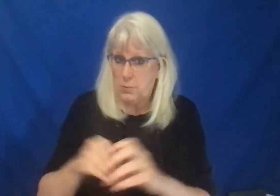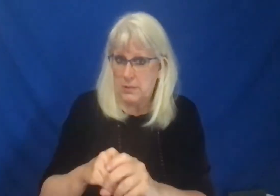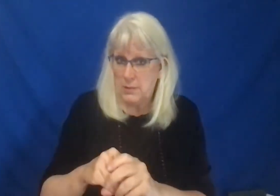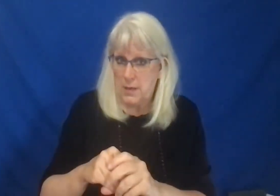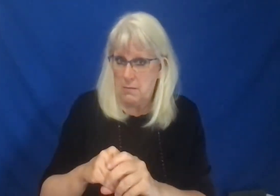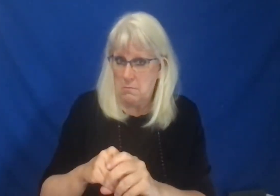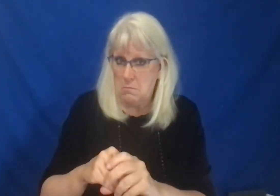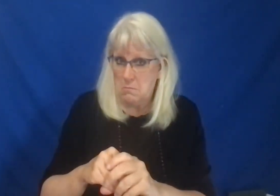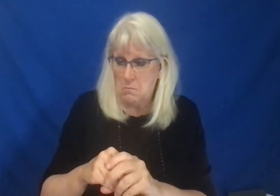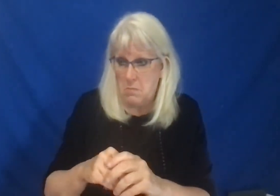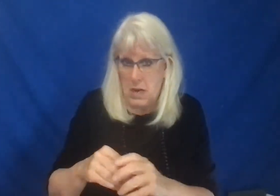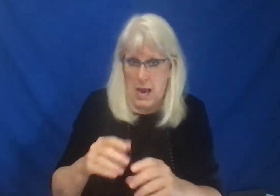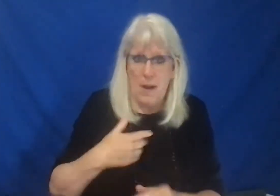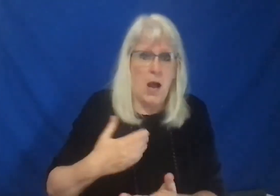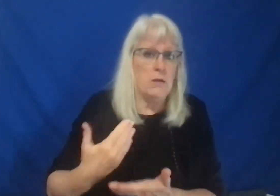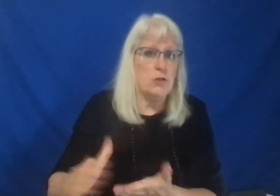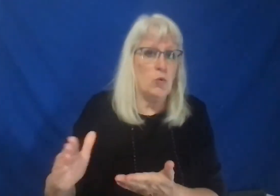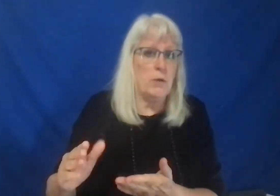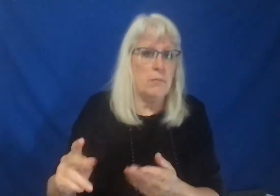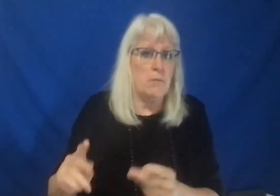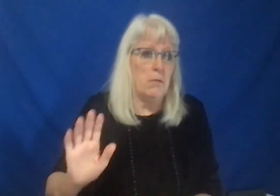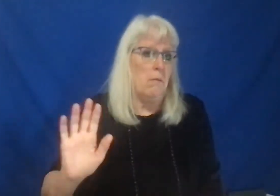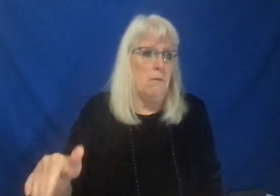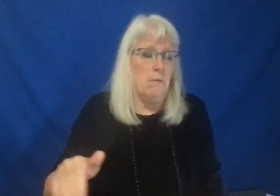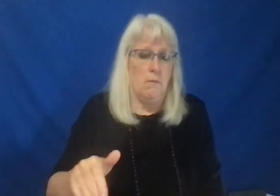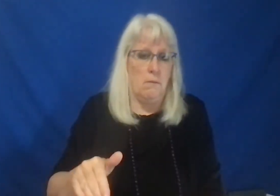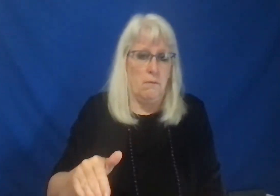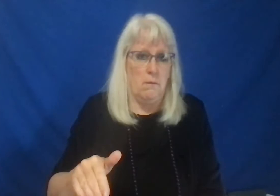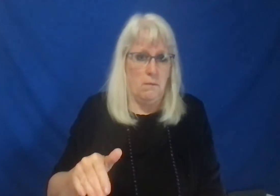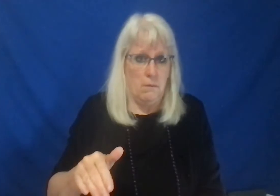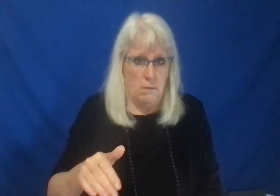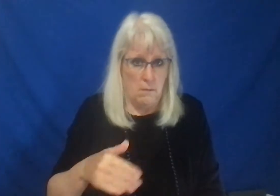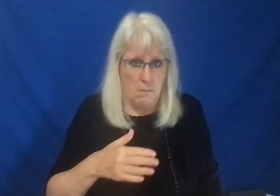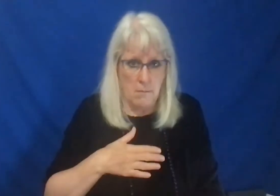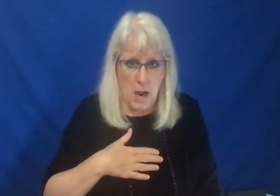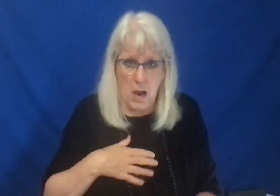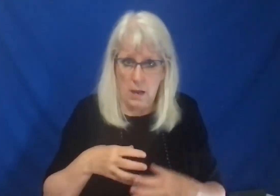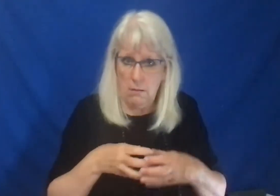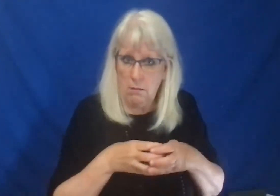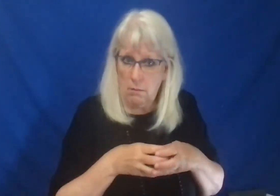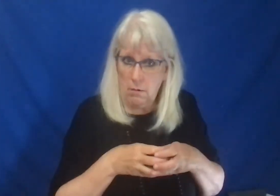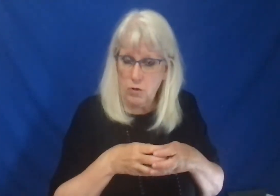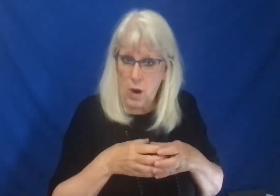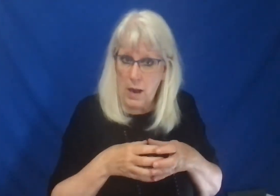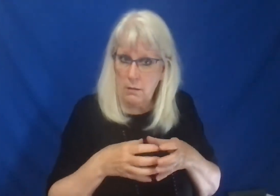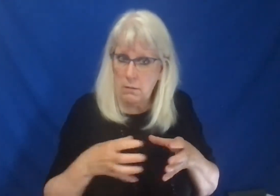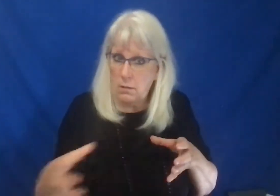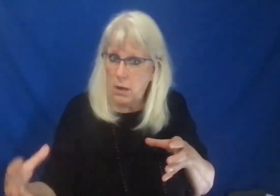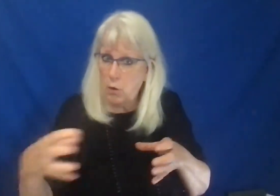Am I, you know, how much do I widen the circle and allow others in? So concept 5 is also a